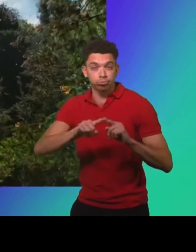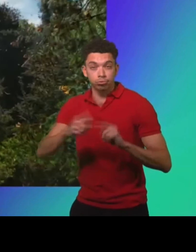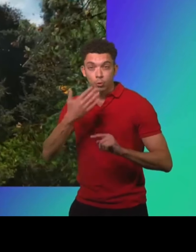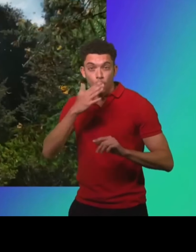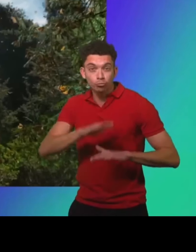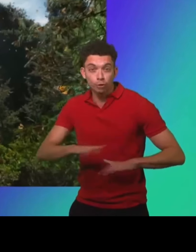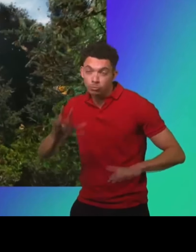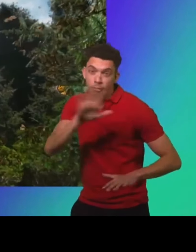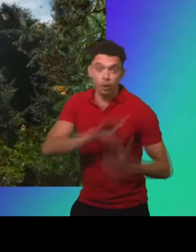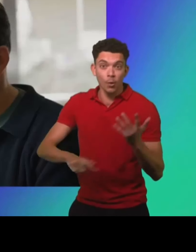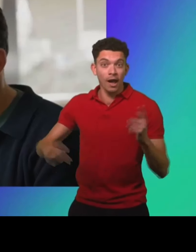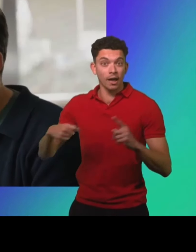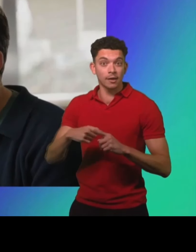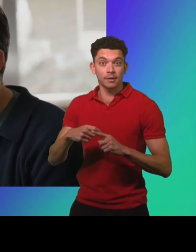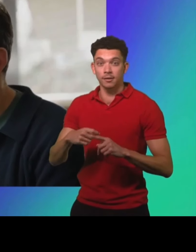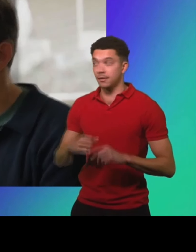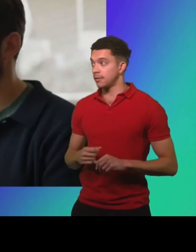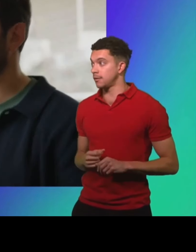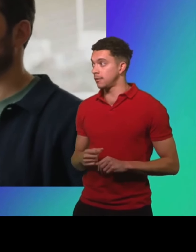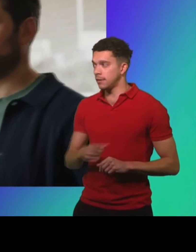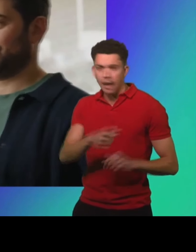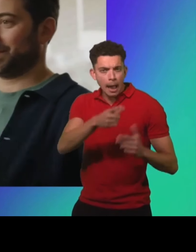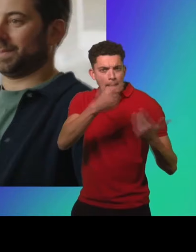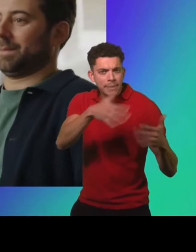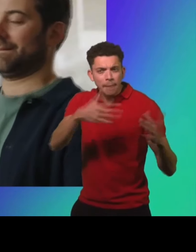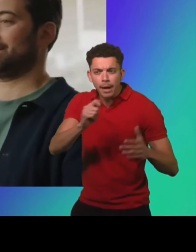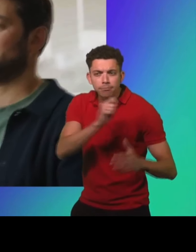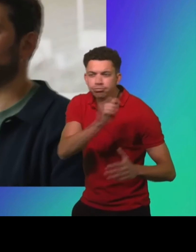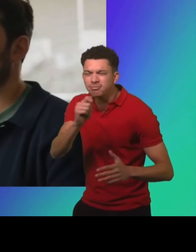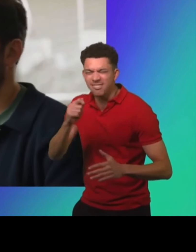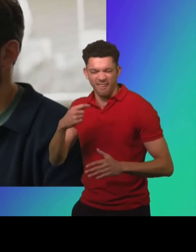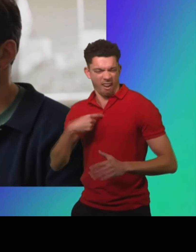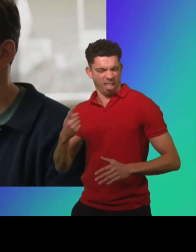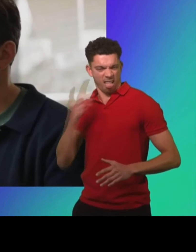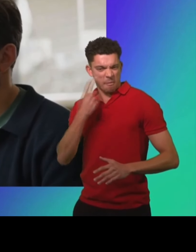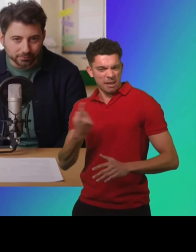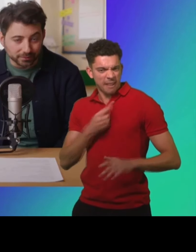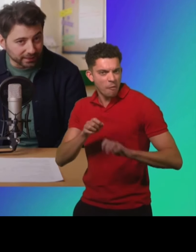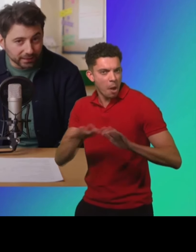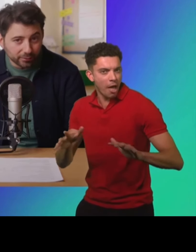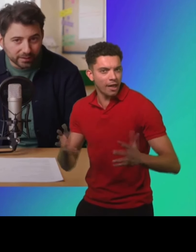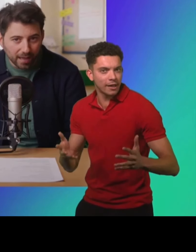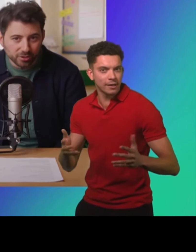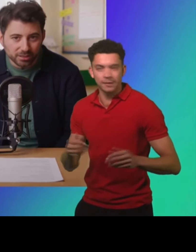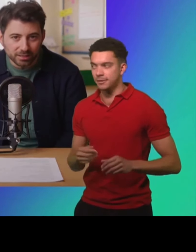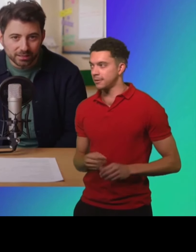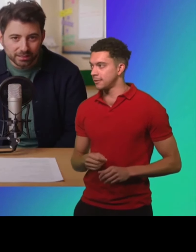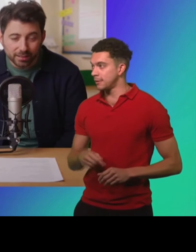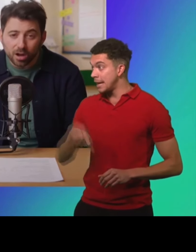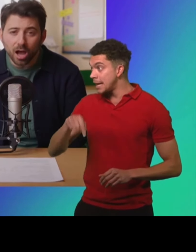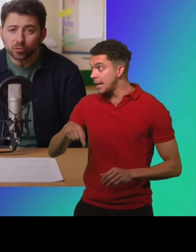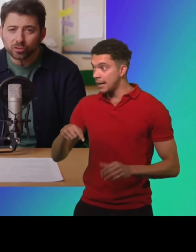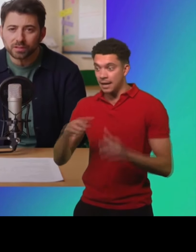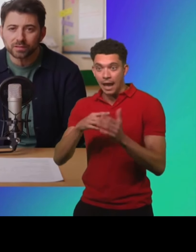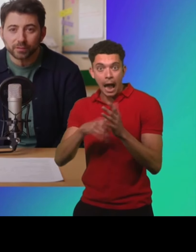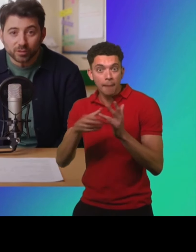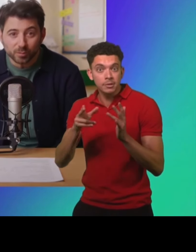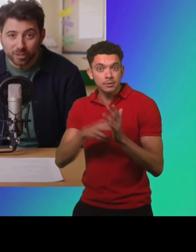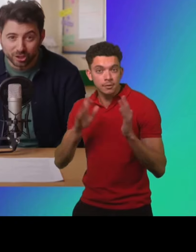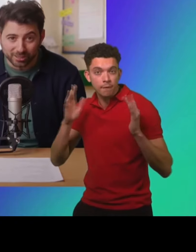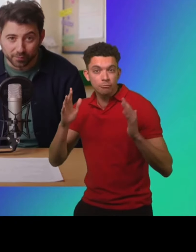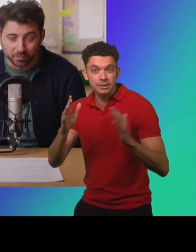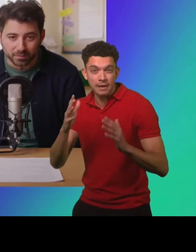from all over the UK. But before we go, I thought I'd have a little try myself. Here in the Amazon, there are hundreds of